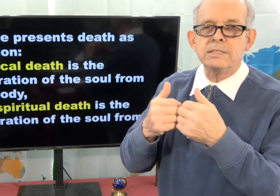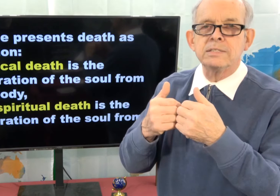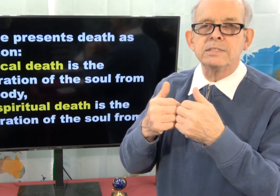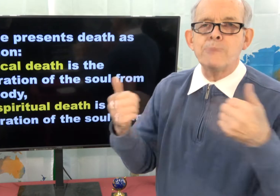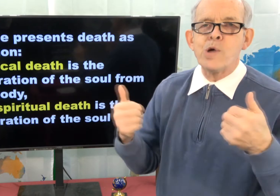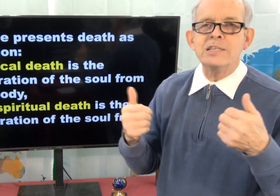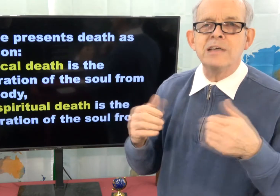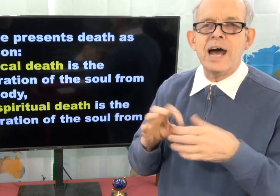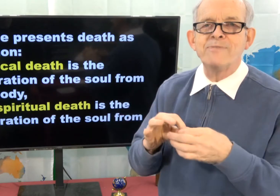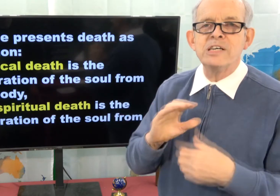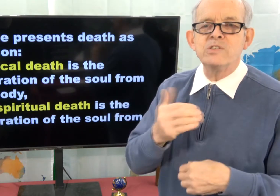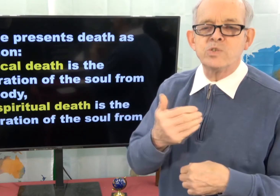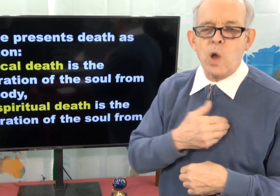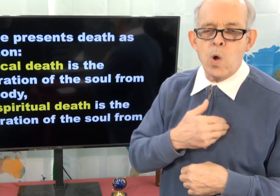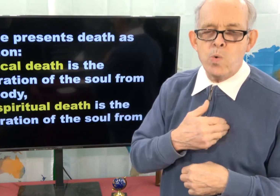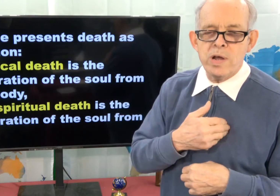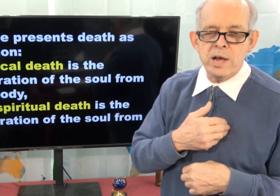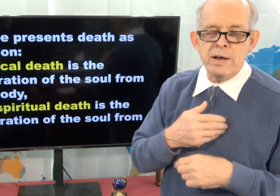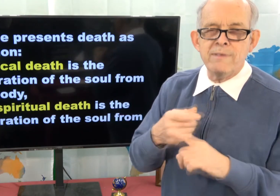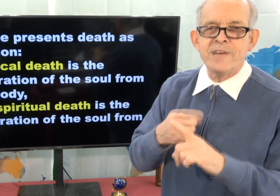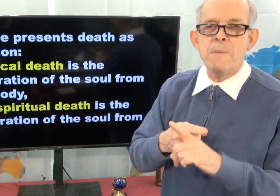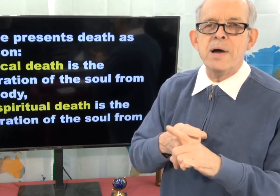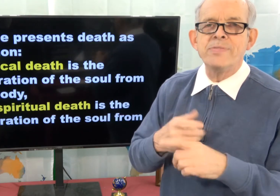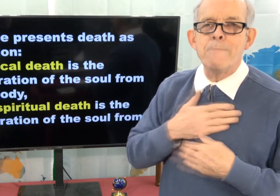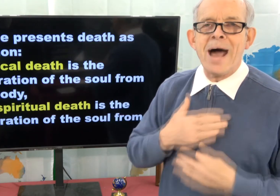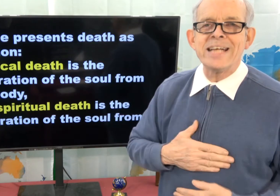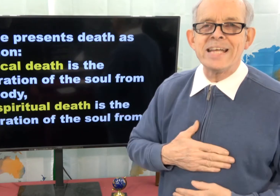is separate of soul from the body.